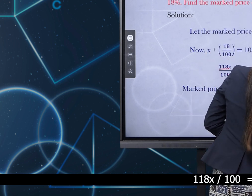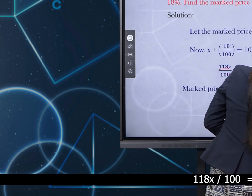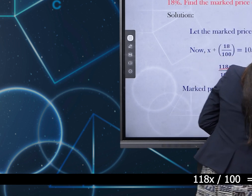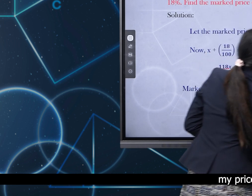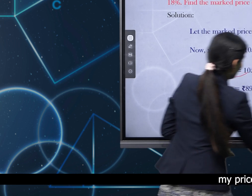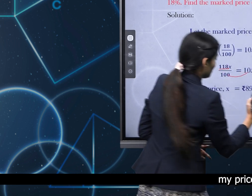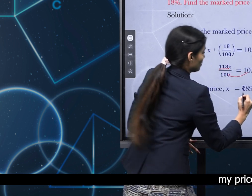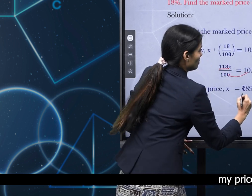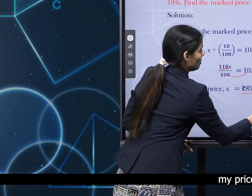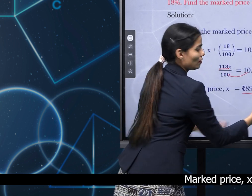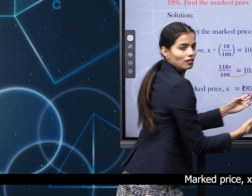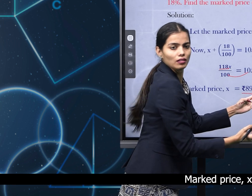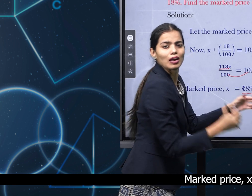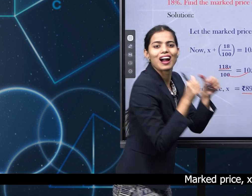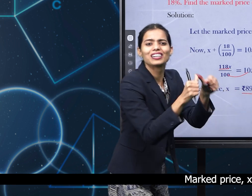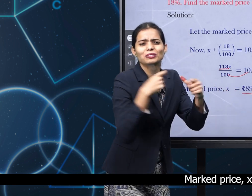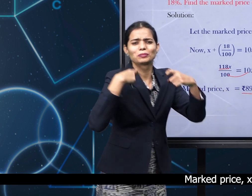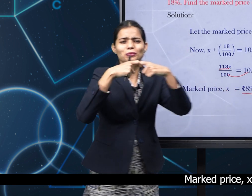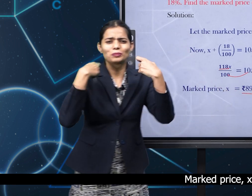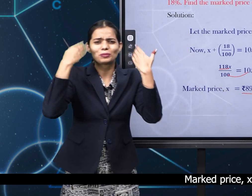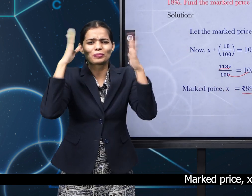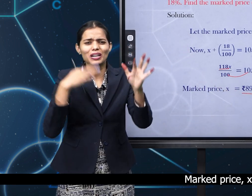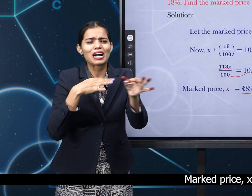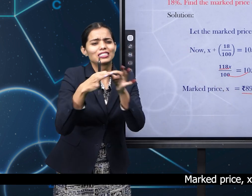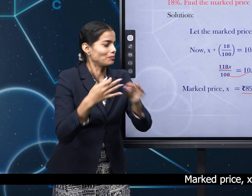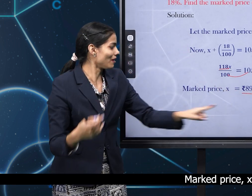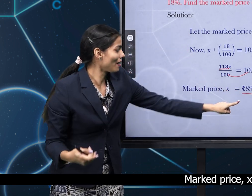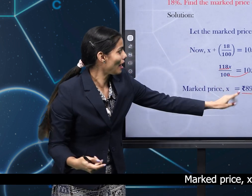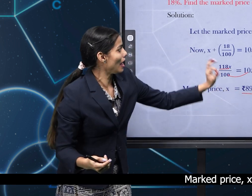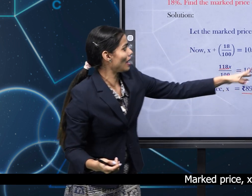Mark price x is equal to rupees 8,900.